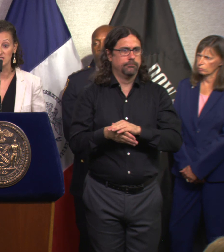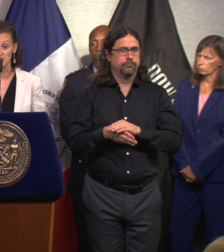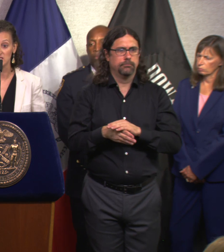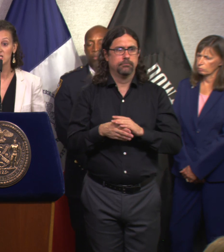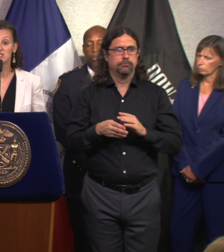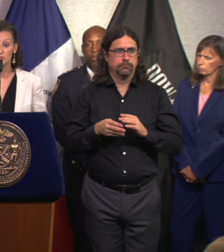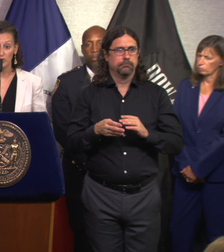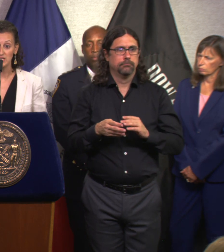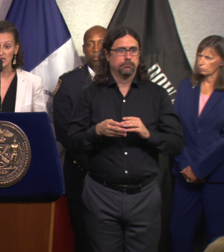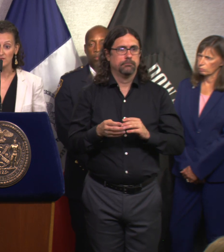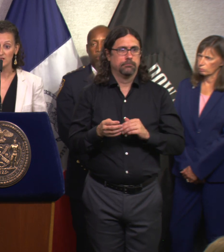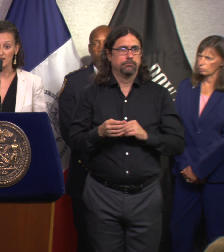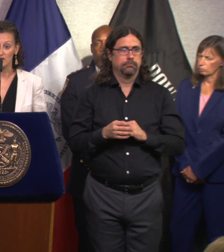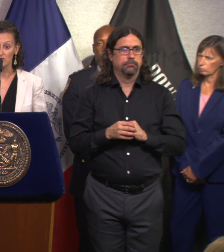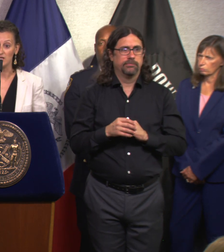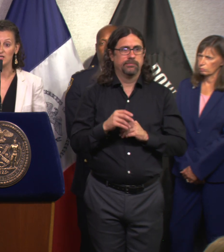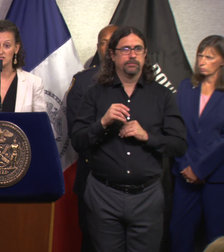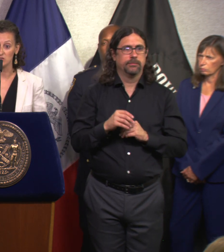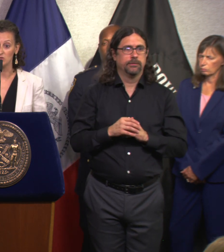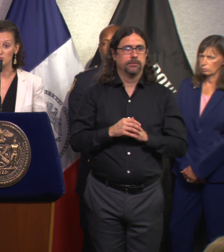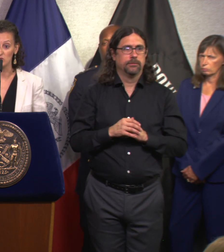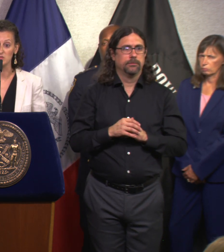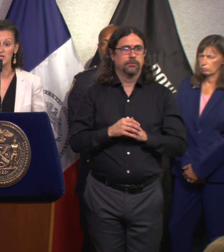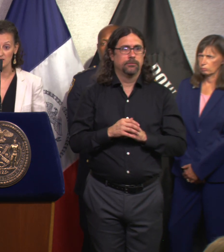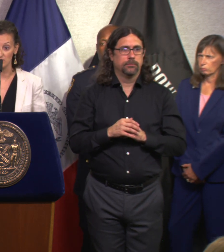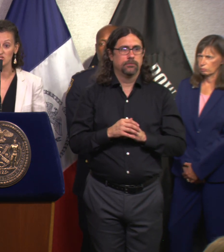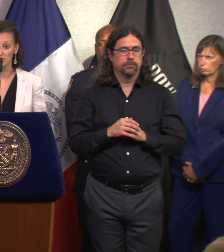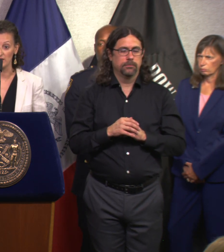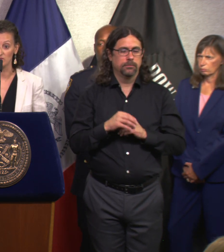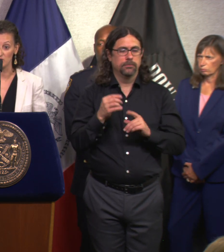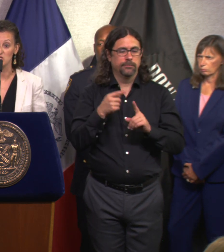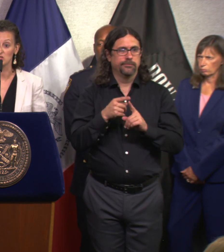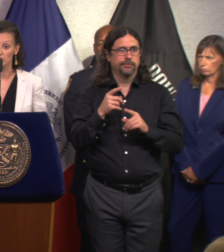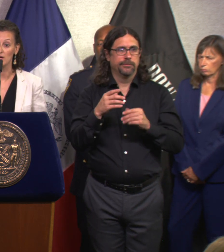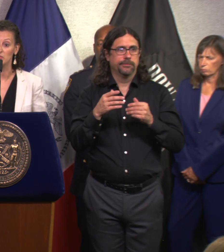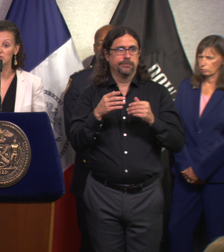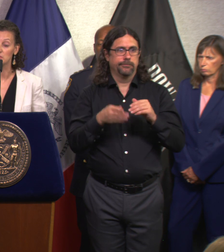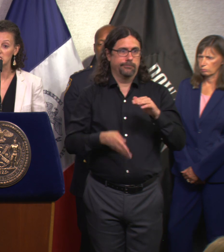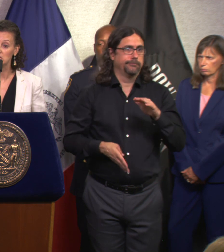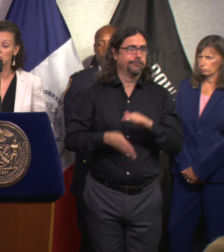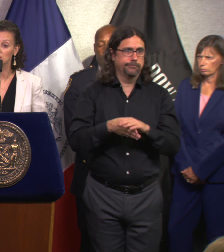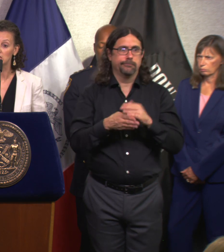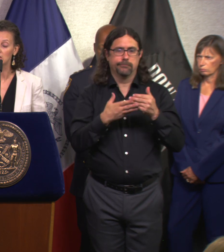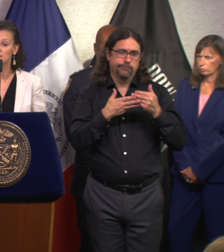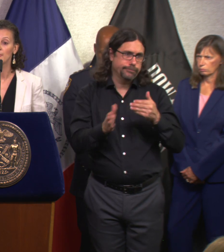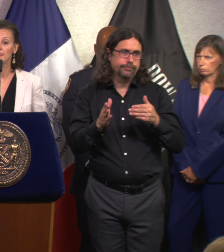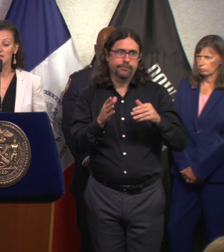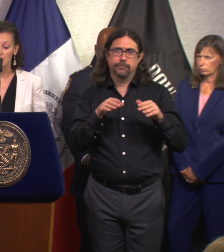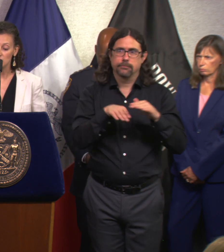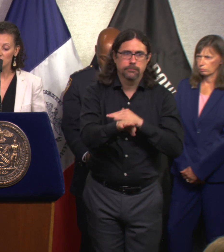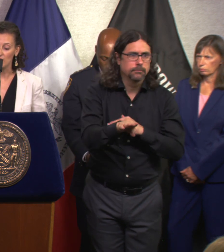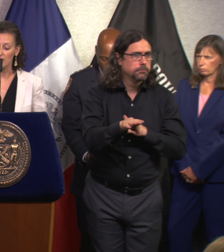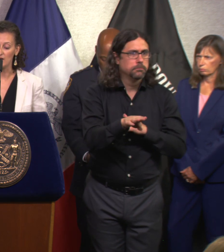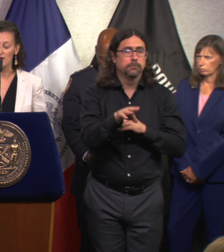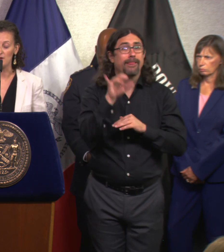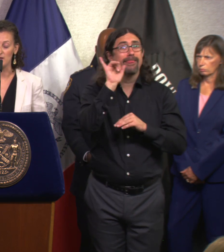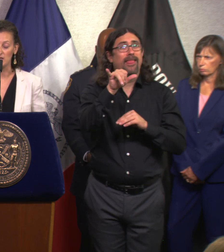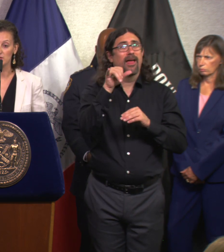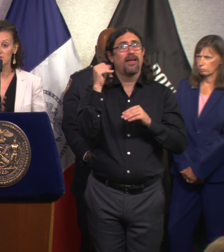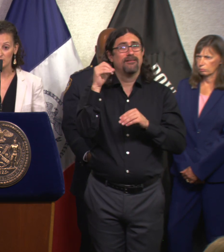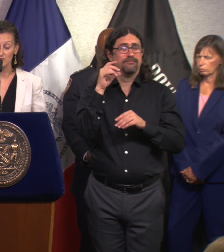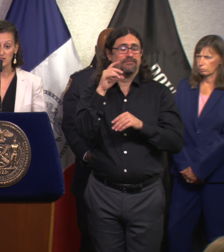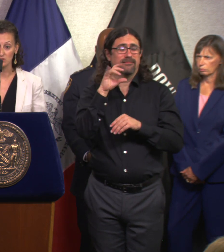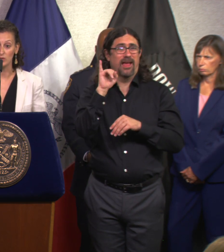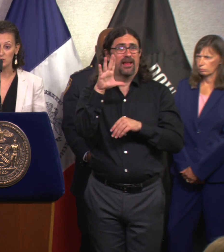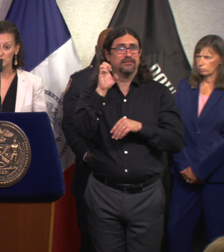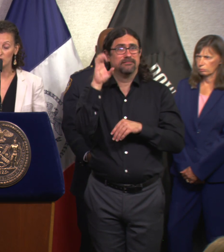time, and have since deployed staff to that area to be responsive and share that information with that building particularly. Yesterday, and I